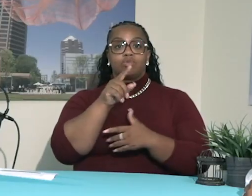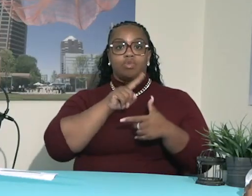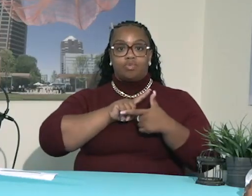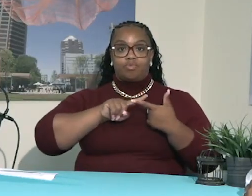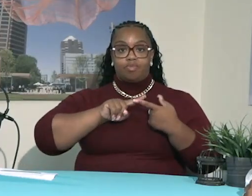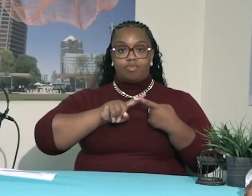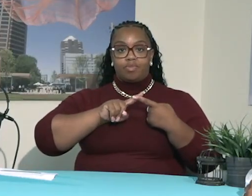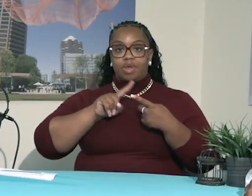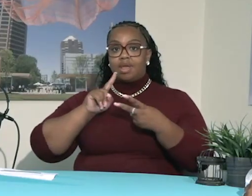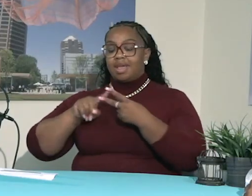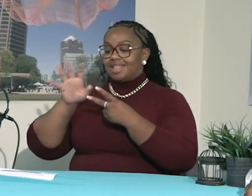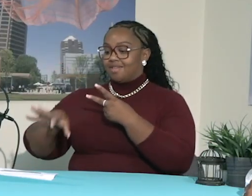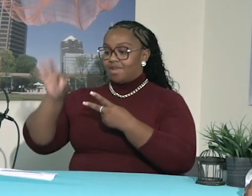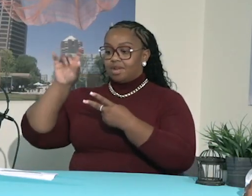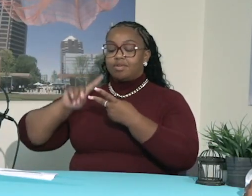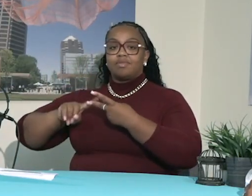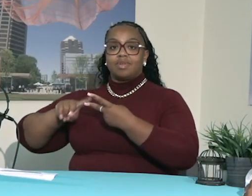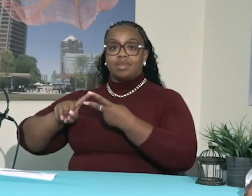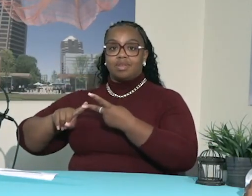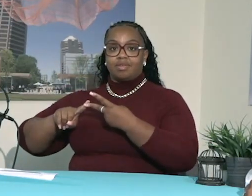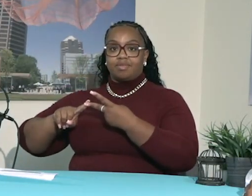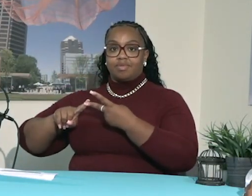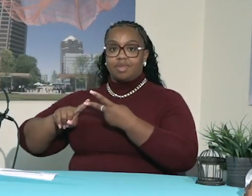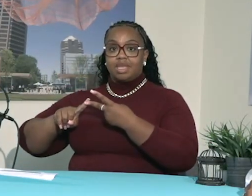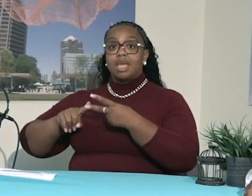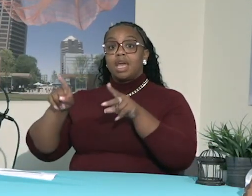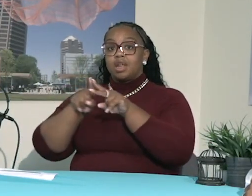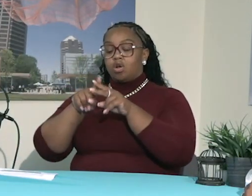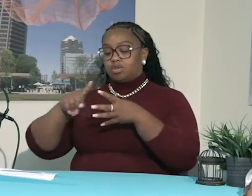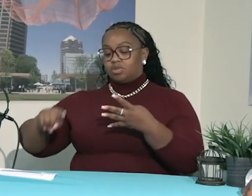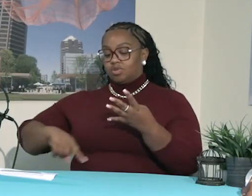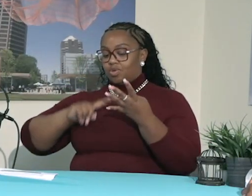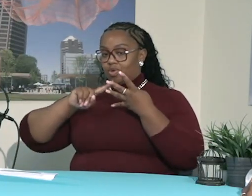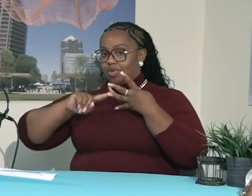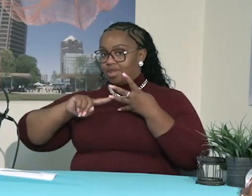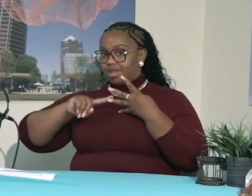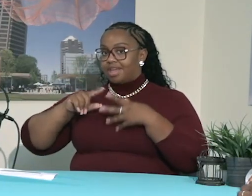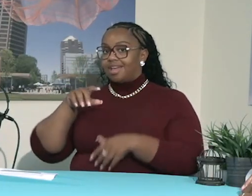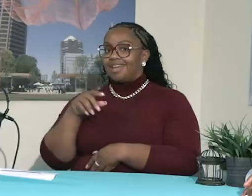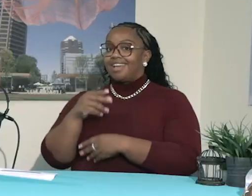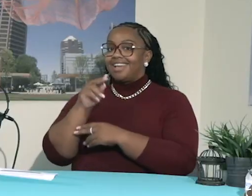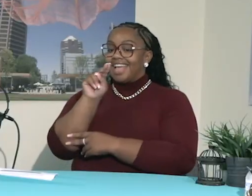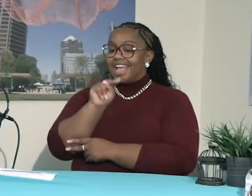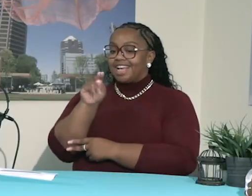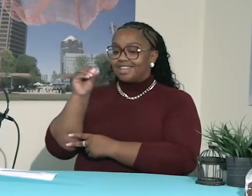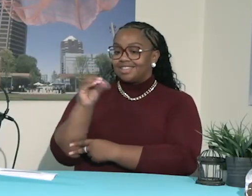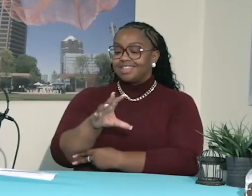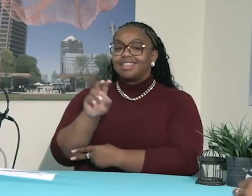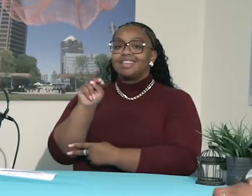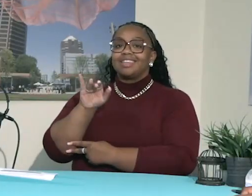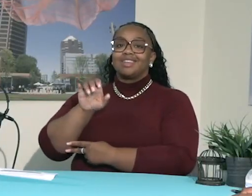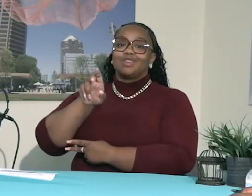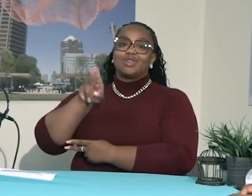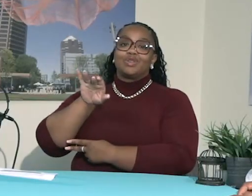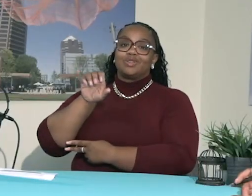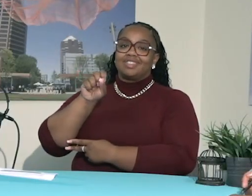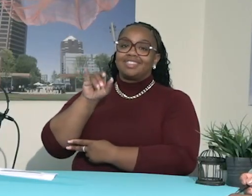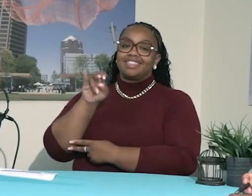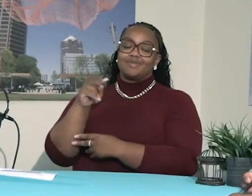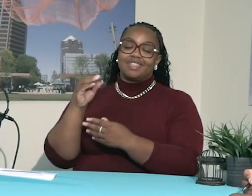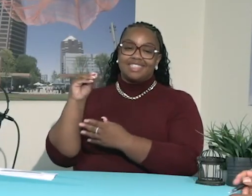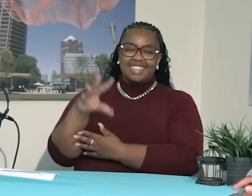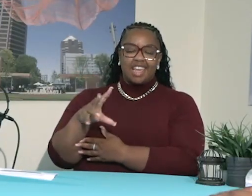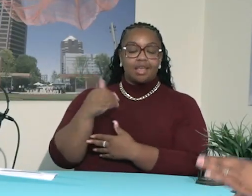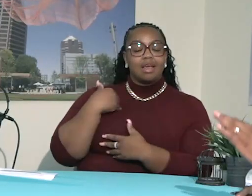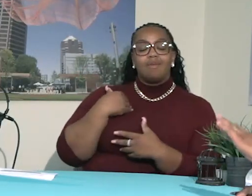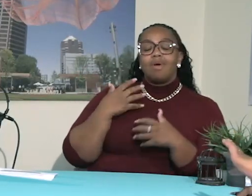Rock, and I'm also the founder and CEO of Inclusive Scan. Got a lot of jobs. You know what? I'm an entrepreneur. Hey, yes. You got to be,